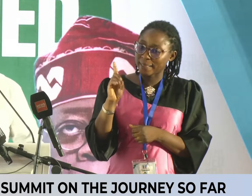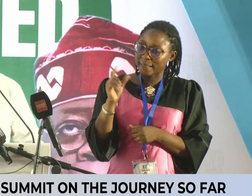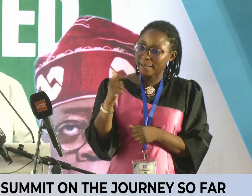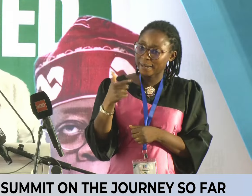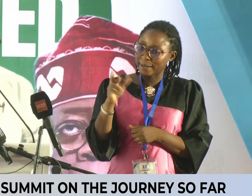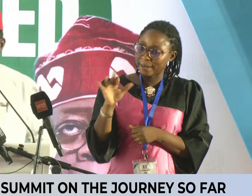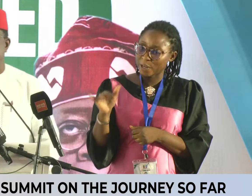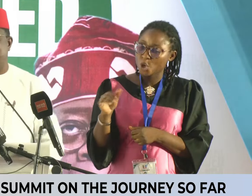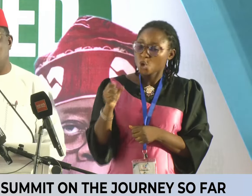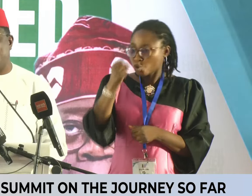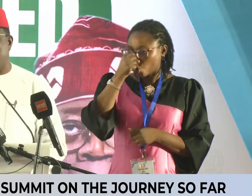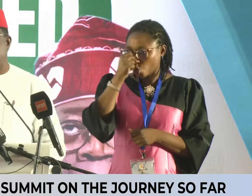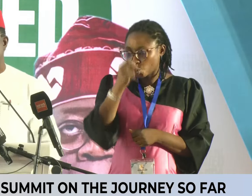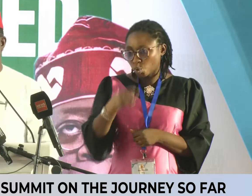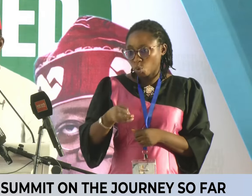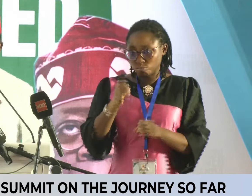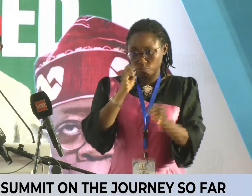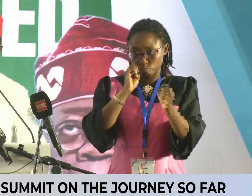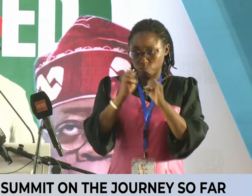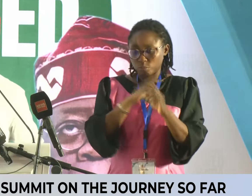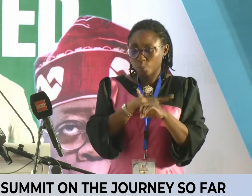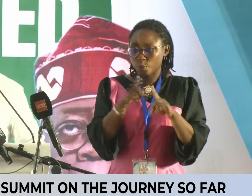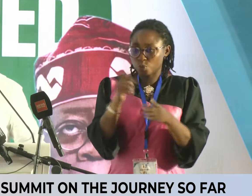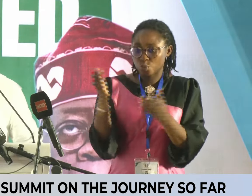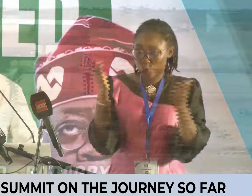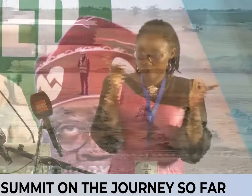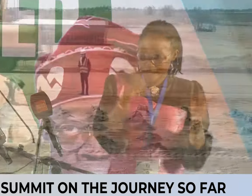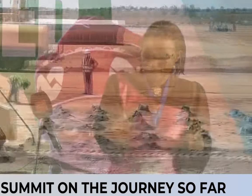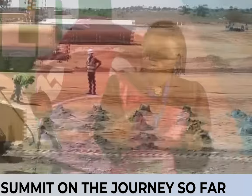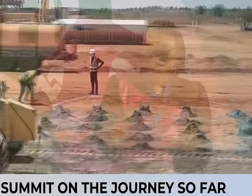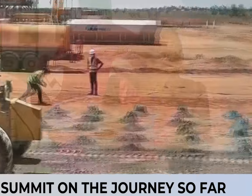Badagry-Sokoto Highway, but you came and you turned it to be